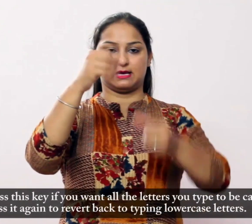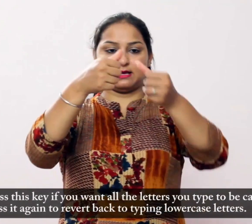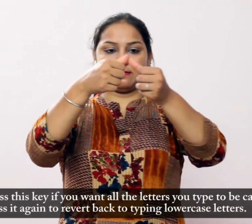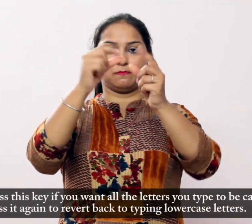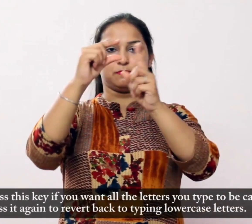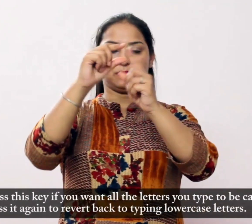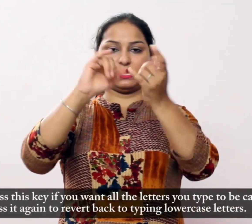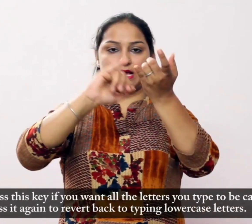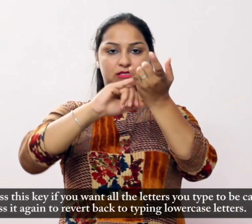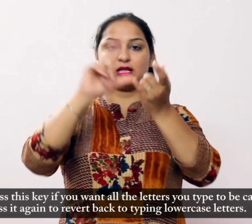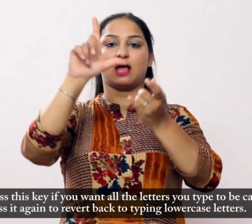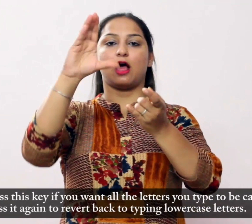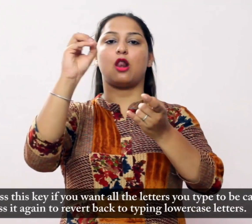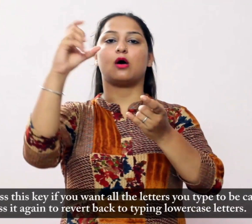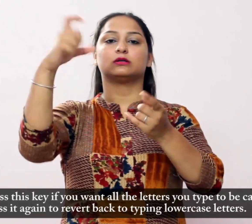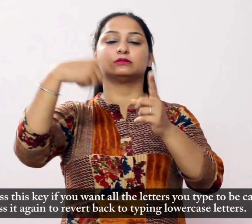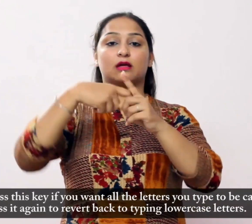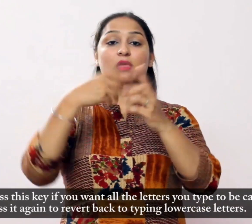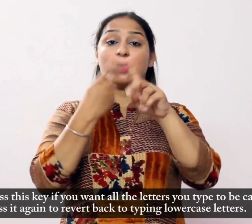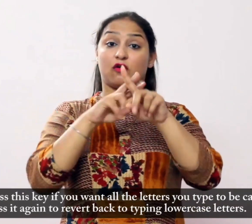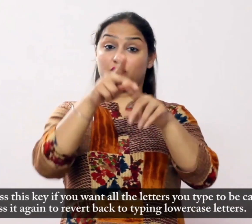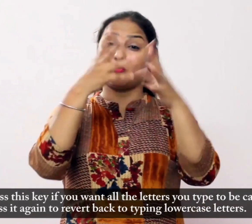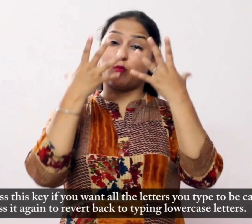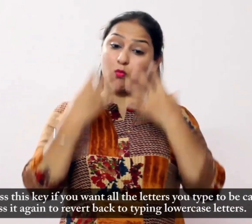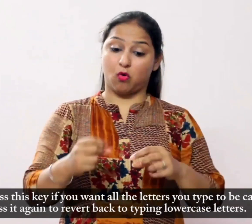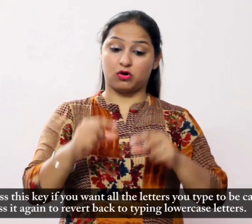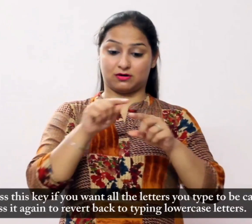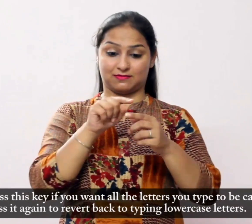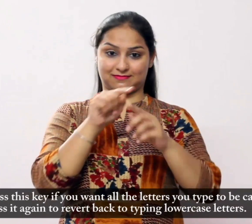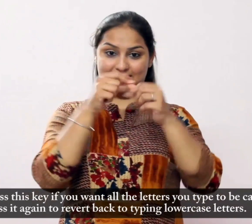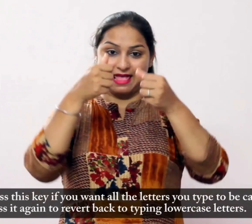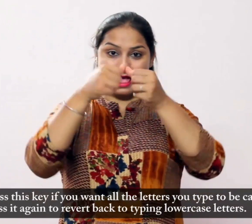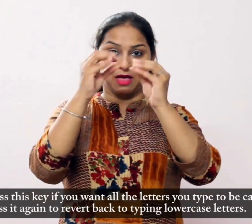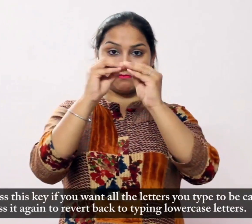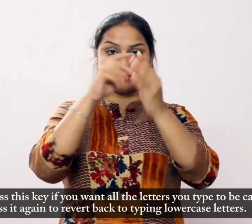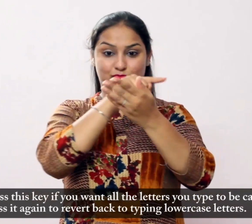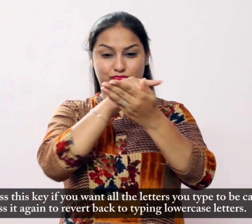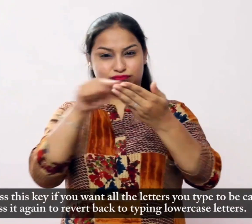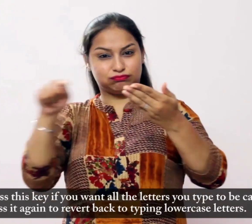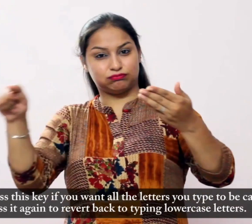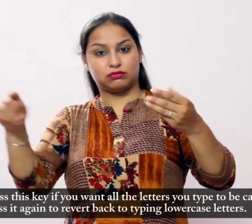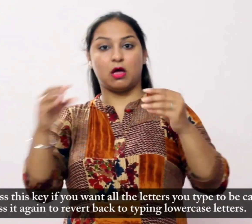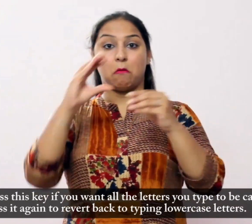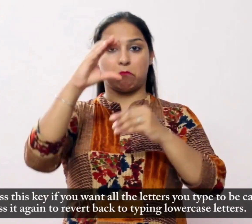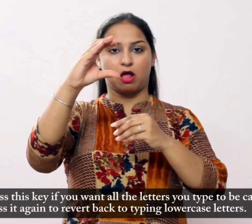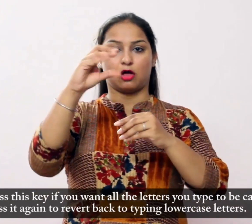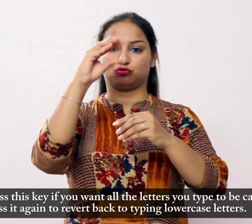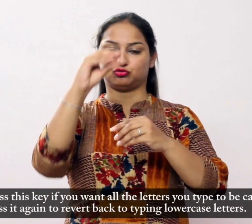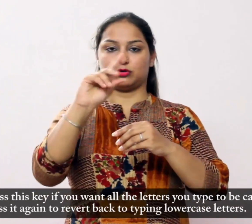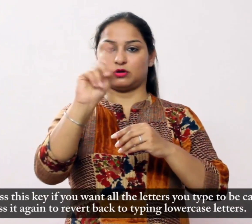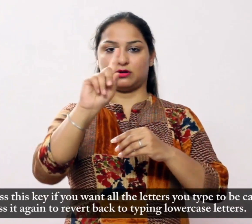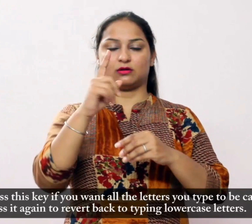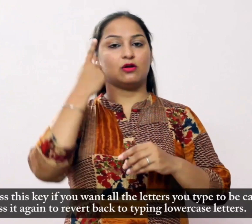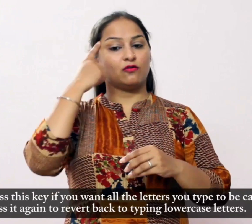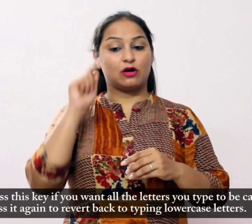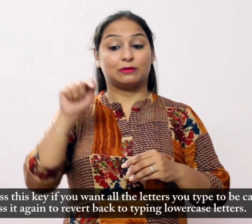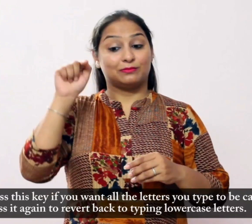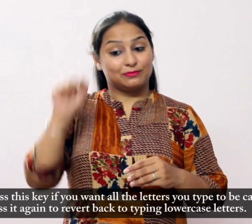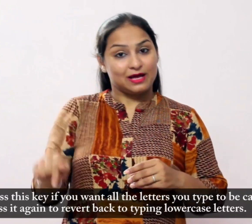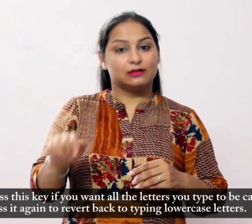Caps lock. Press this key if you want all the letters you type to be capital letters. Press it again to revert back to typing